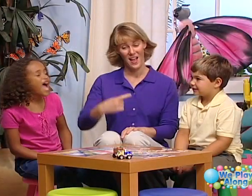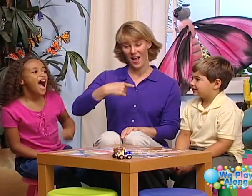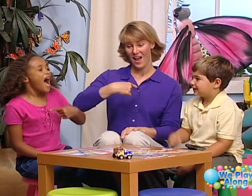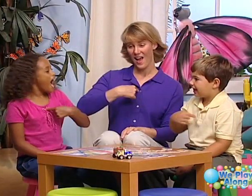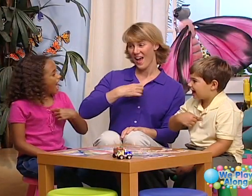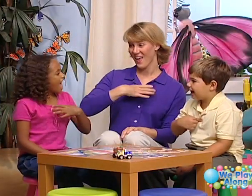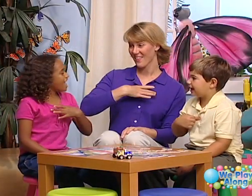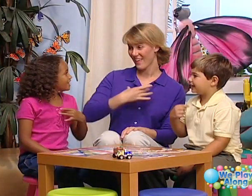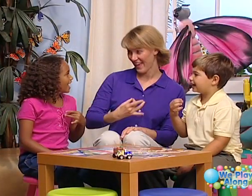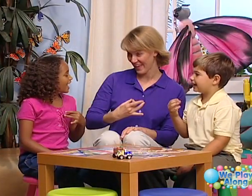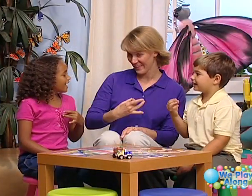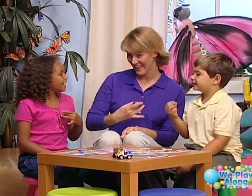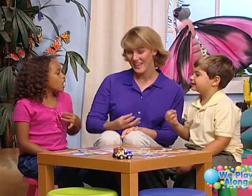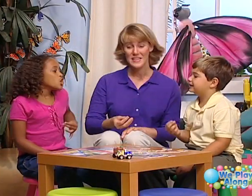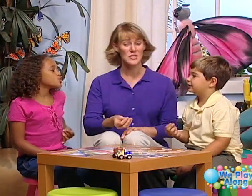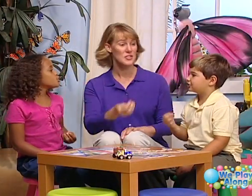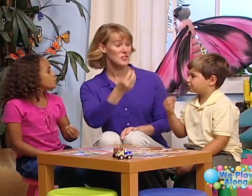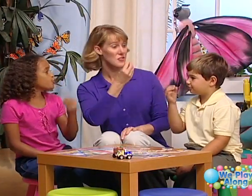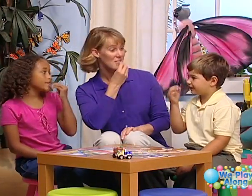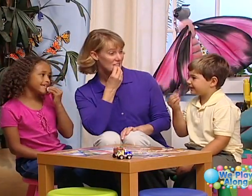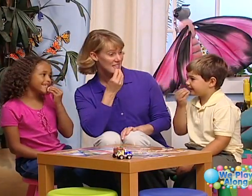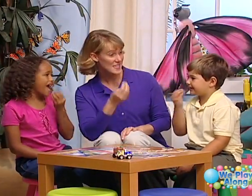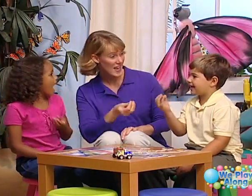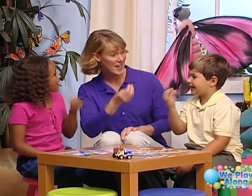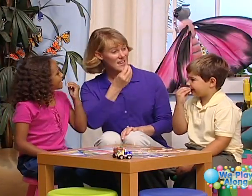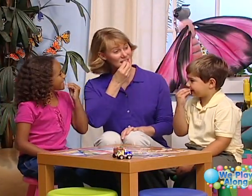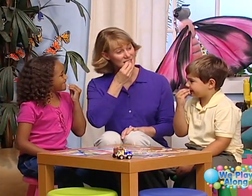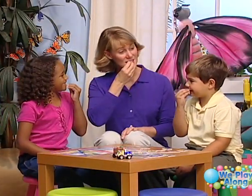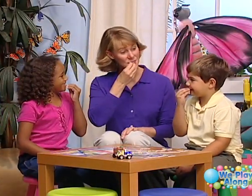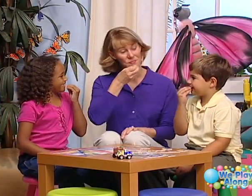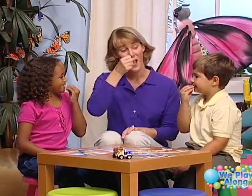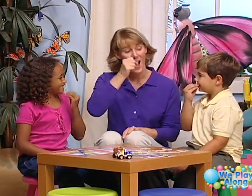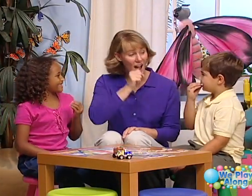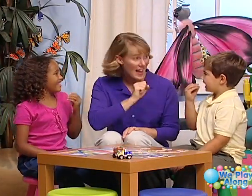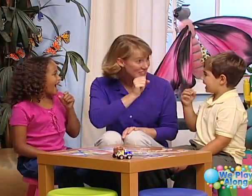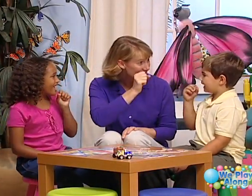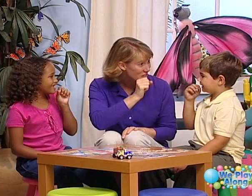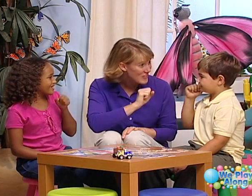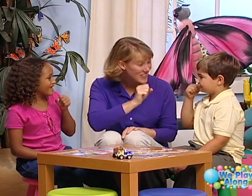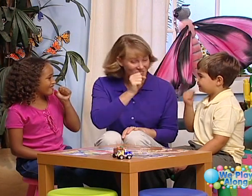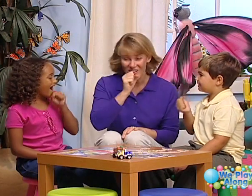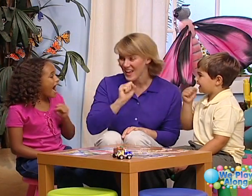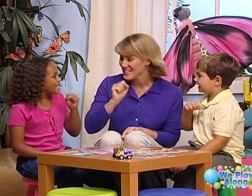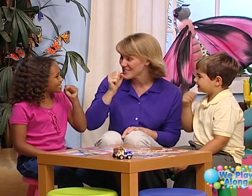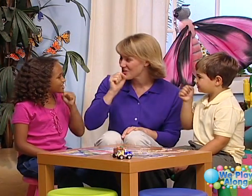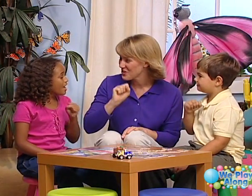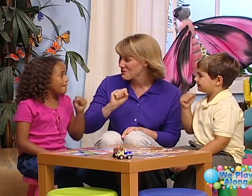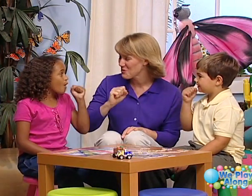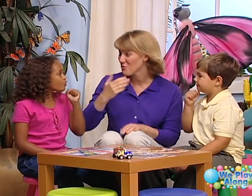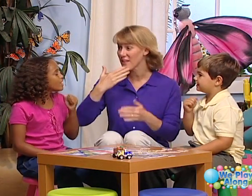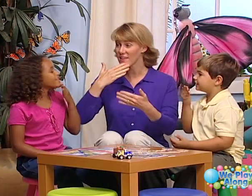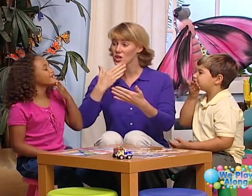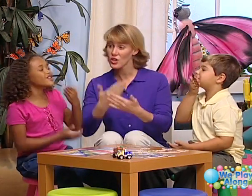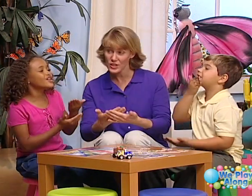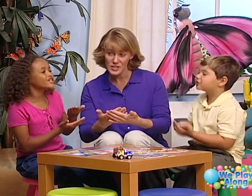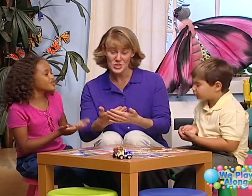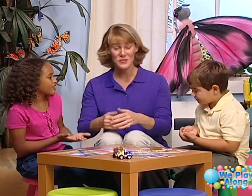I like to eat and eat. Ice cream, ice cream, a really good treat.